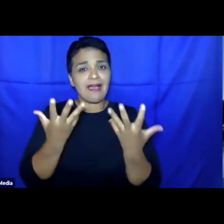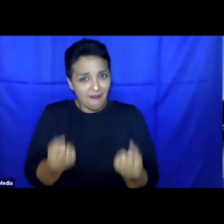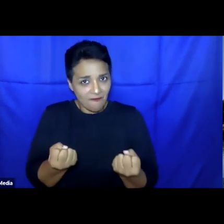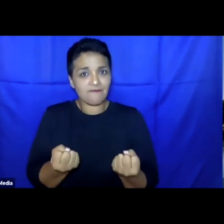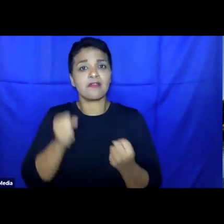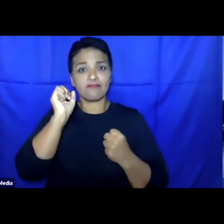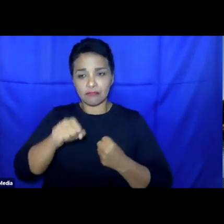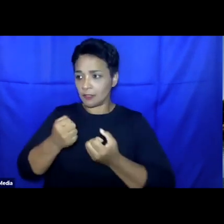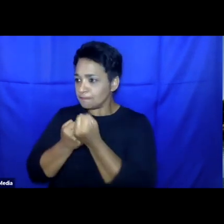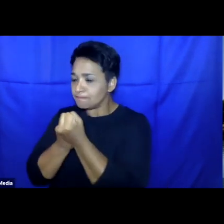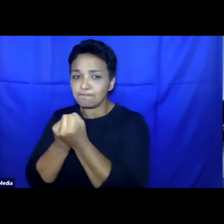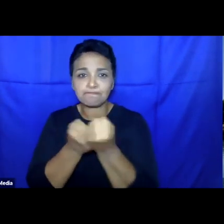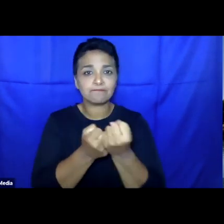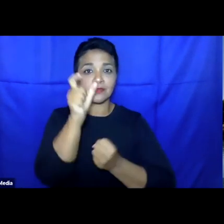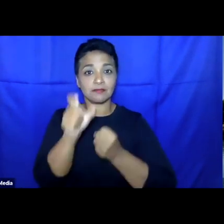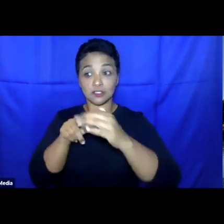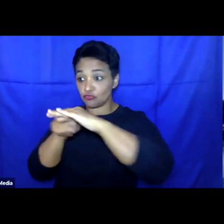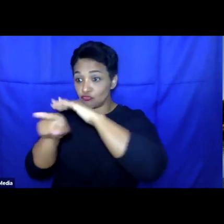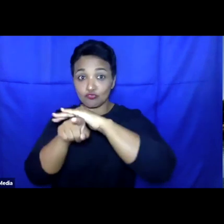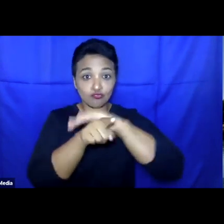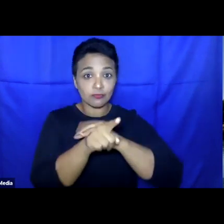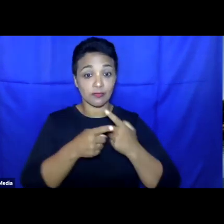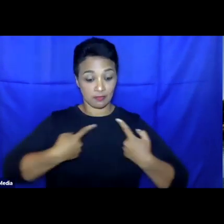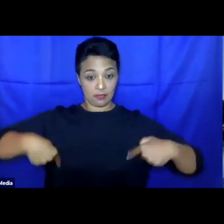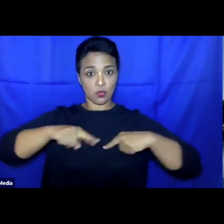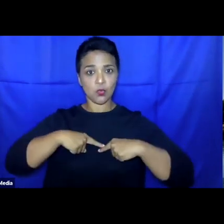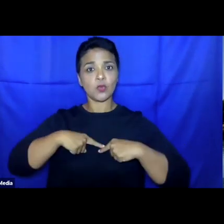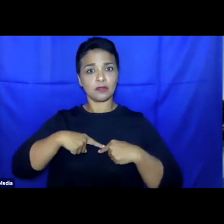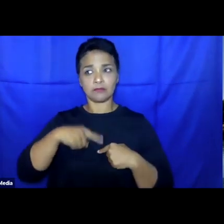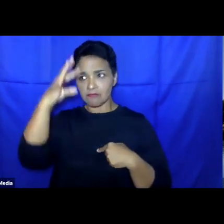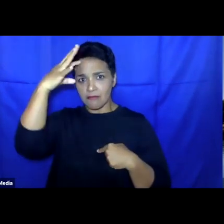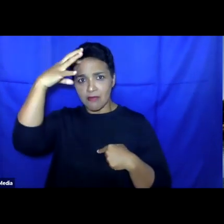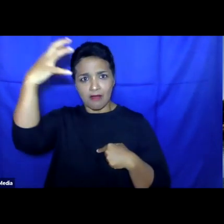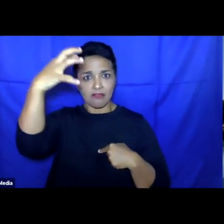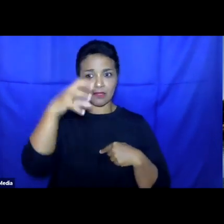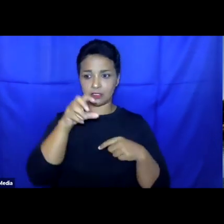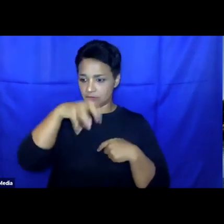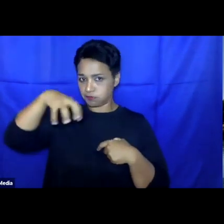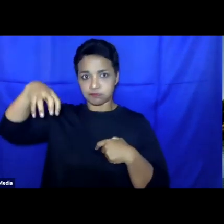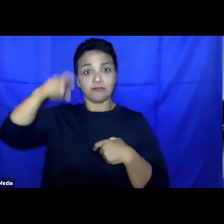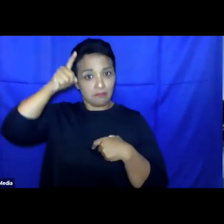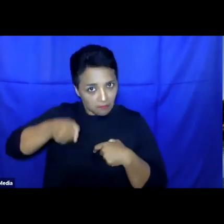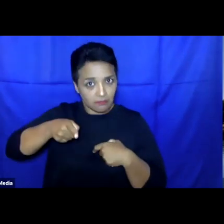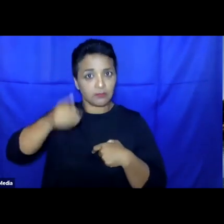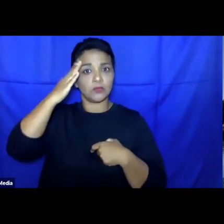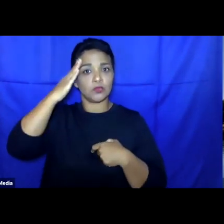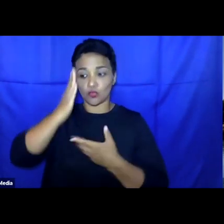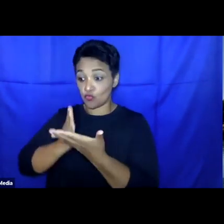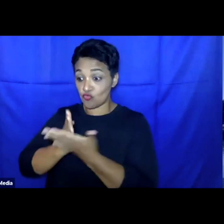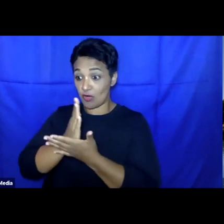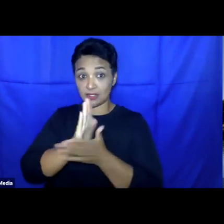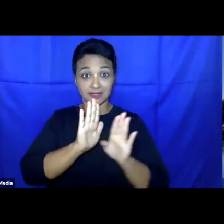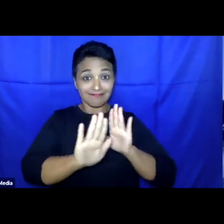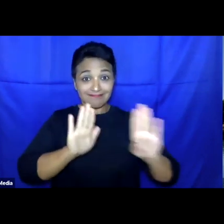a refugee or not. And as duty bearers, states are obligated to carry out due diligence to ensure that rights are effective